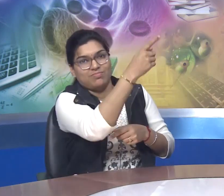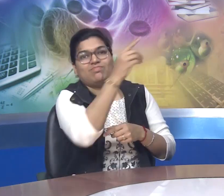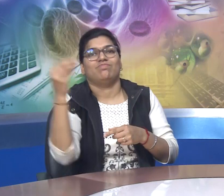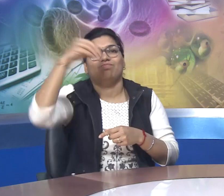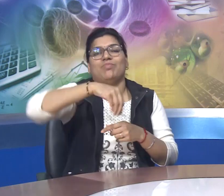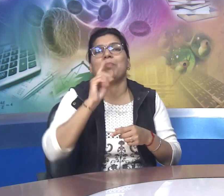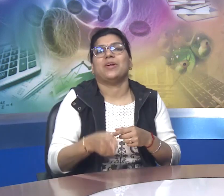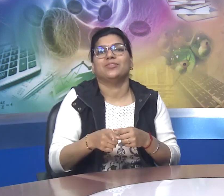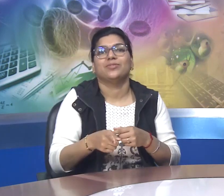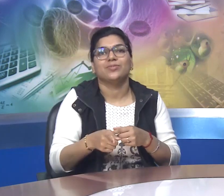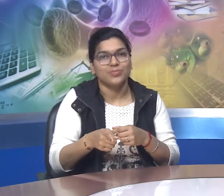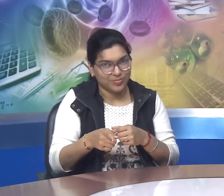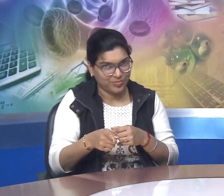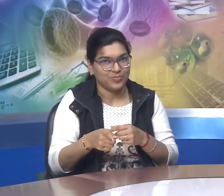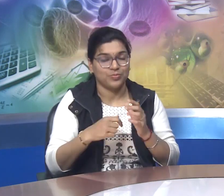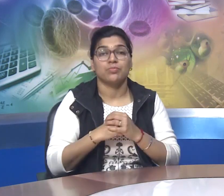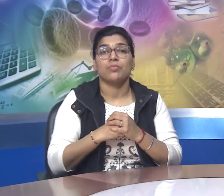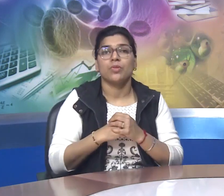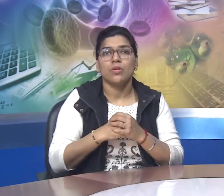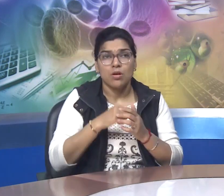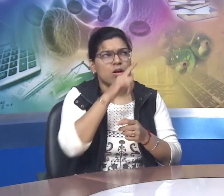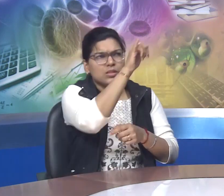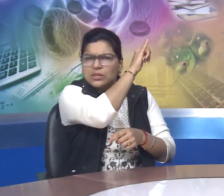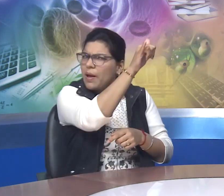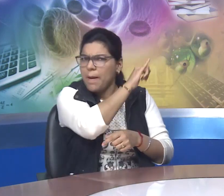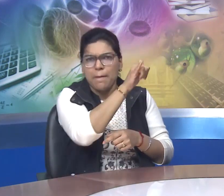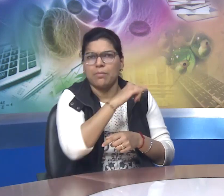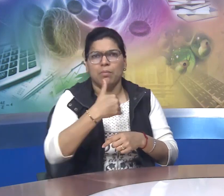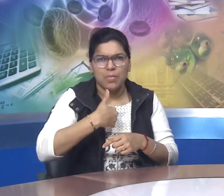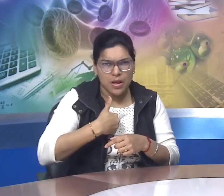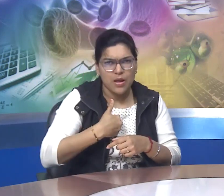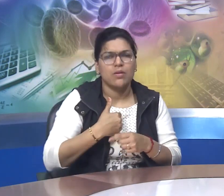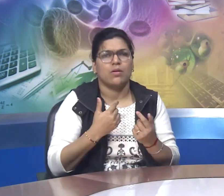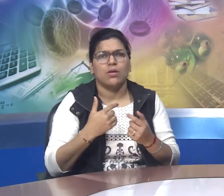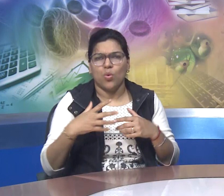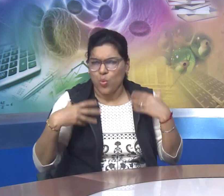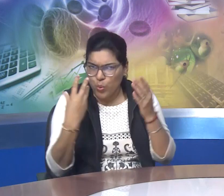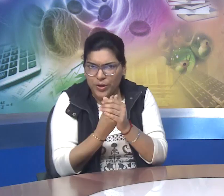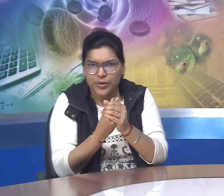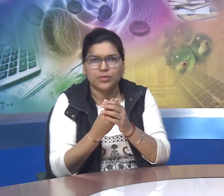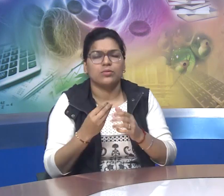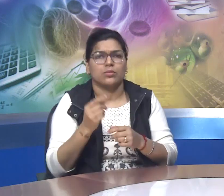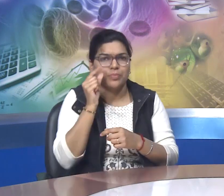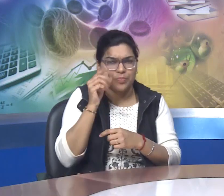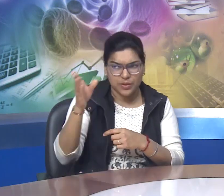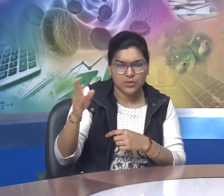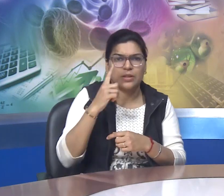But whenever we want to start a sentence in passive voice pronoun, we start it from me,